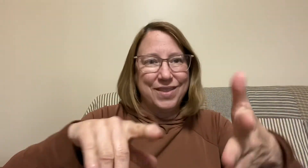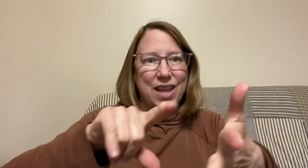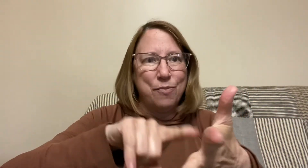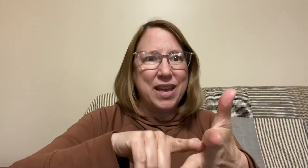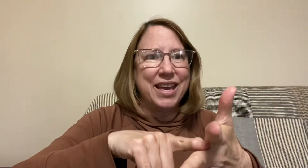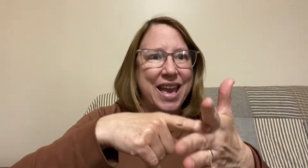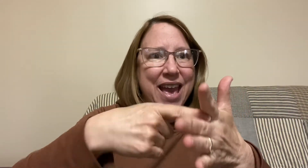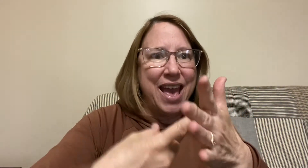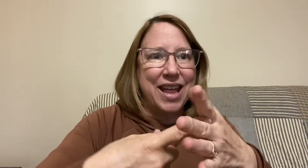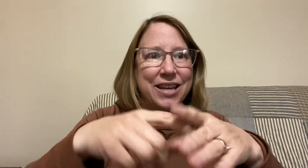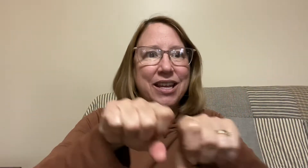People were